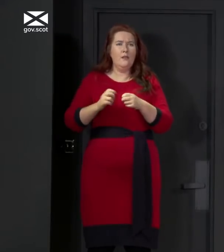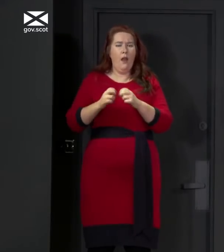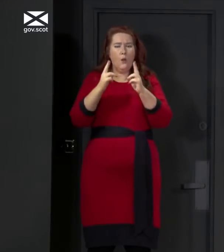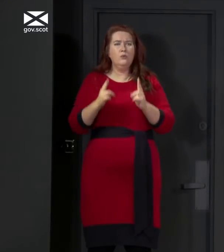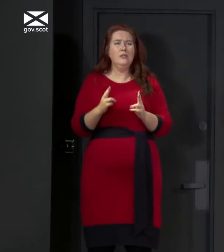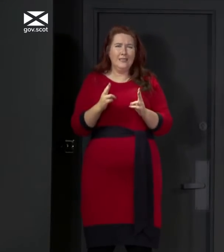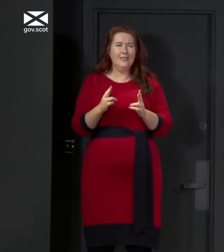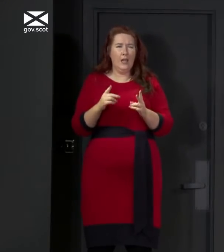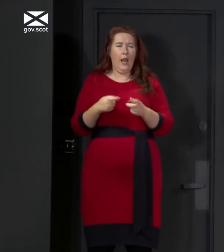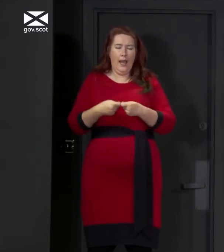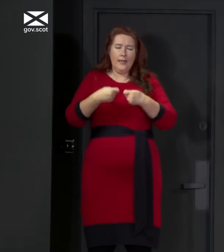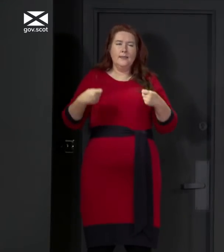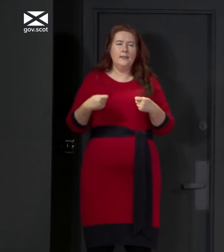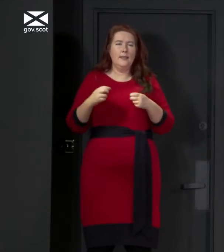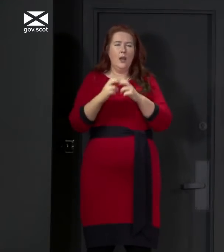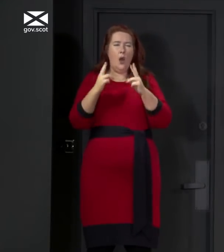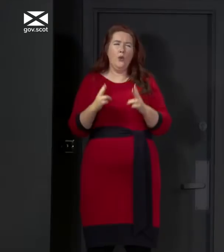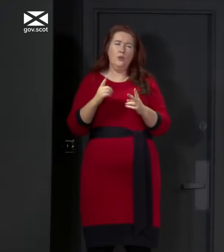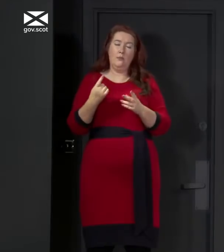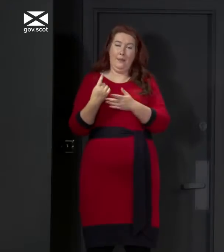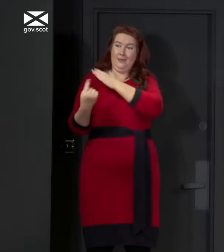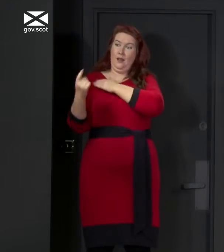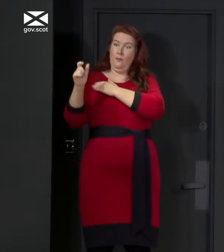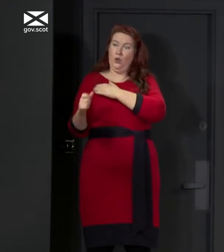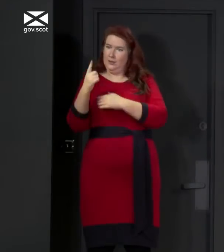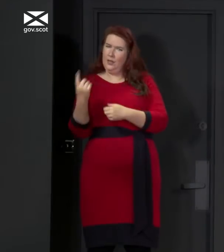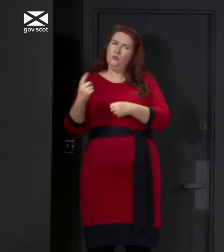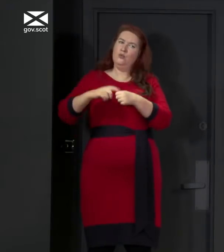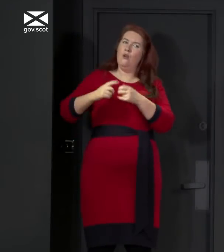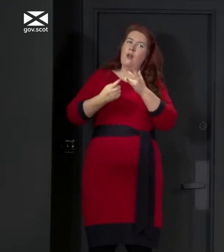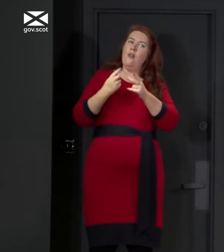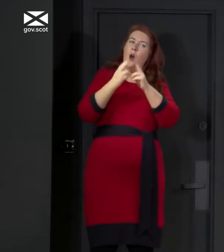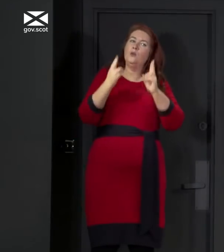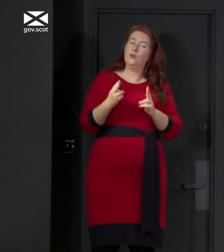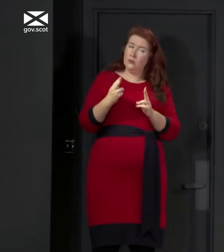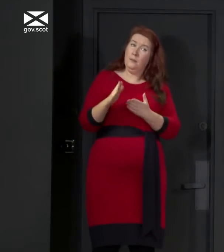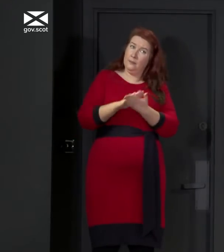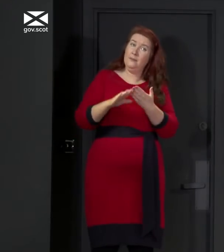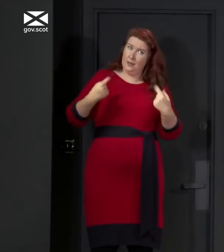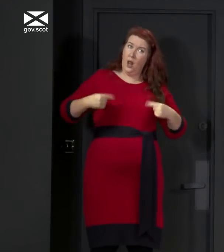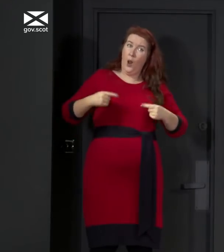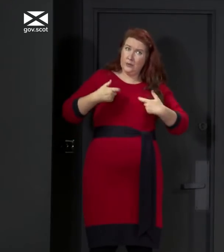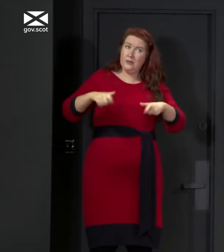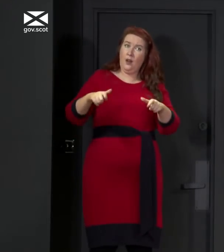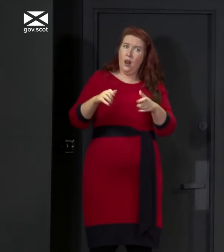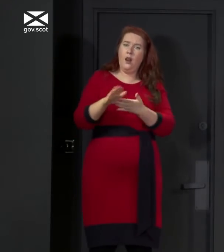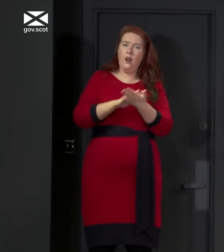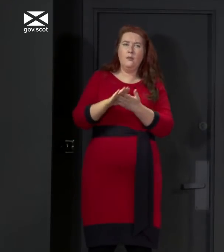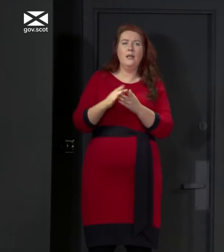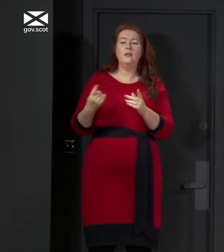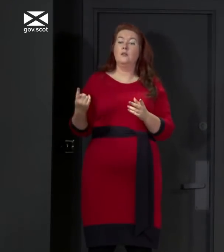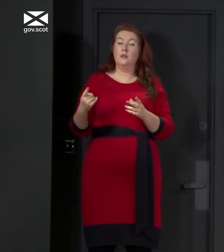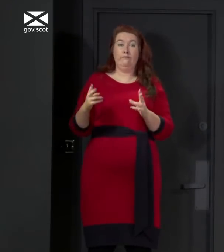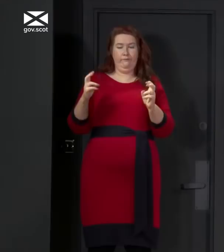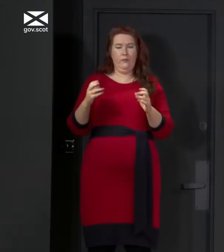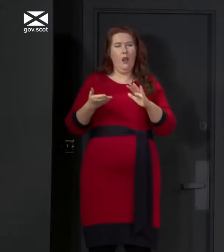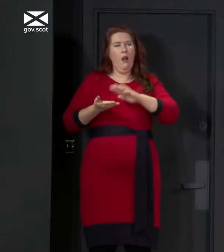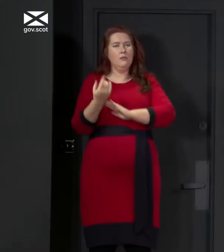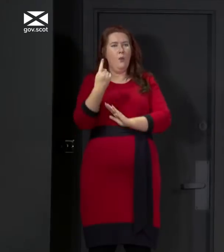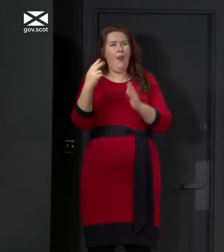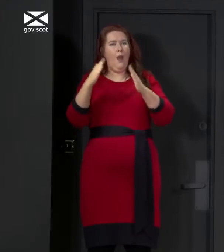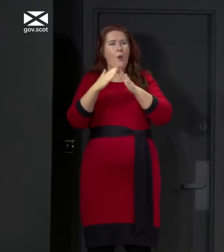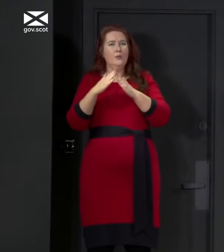some way tackle the loneliness and isolation of these restrictions, you can also leave your home to visit the other people in